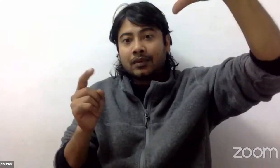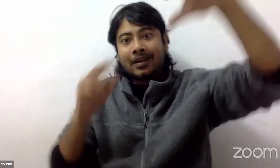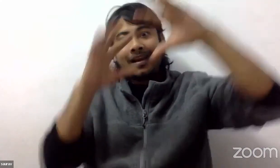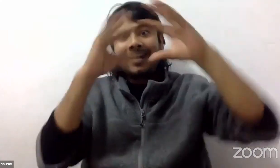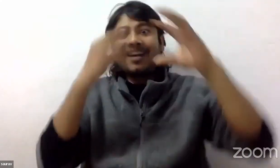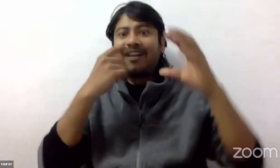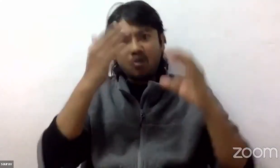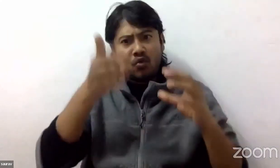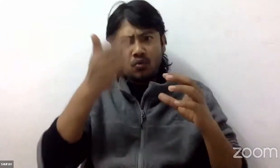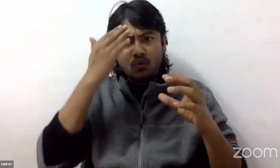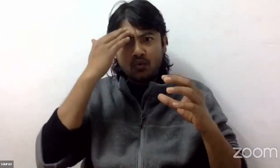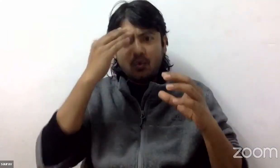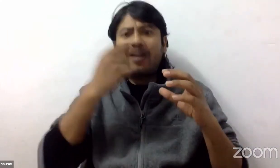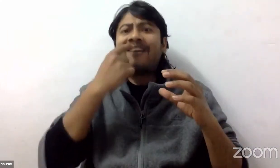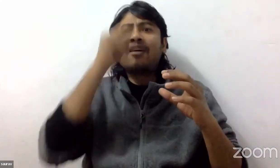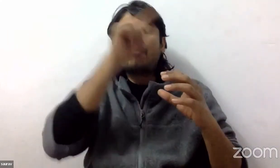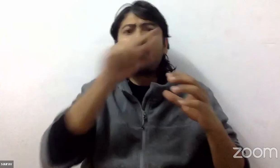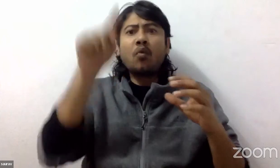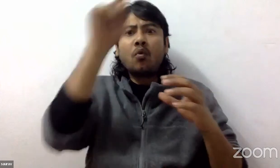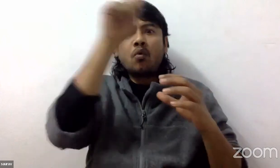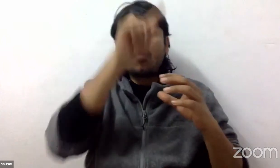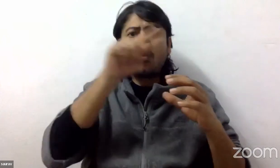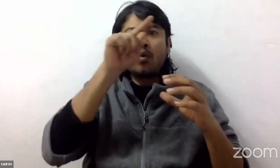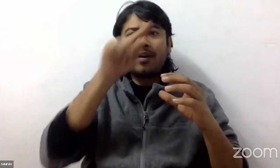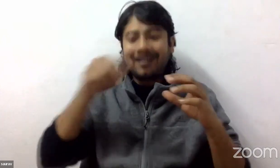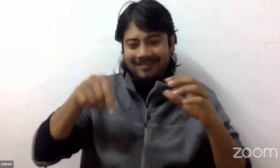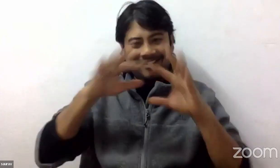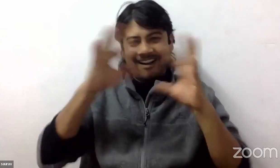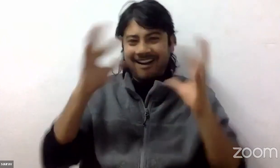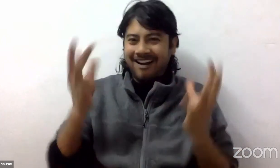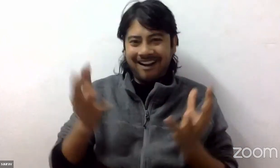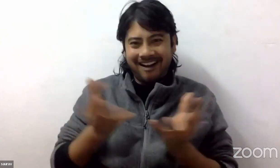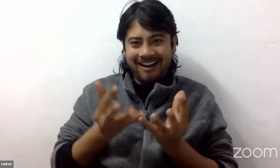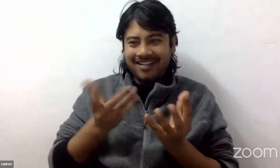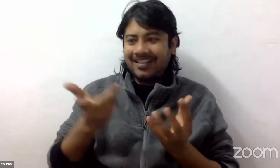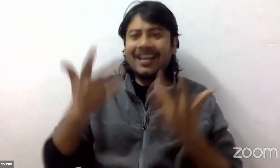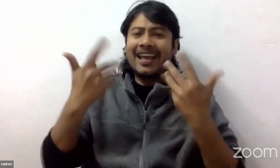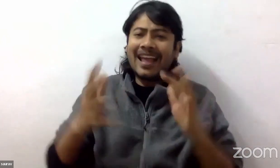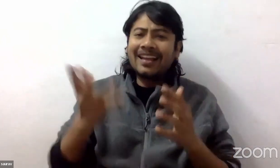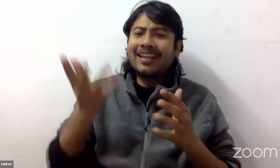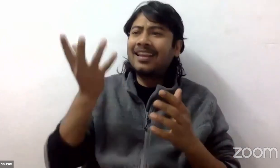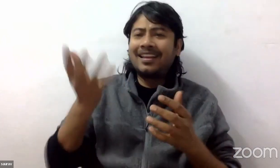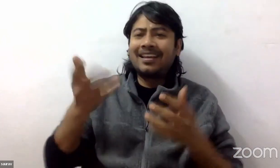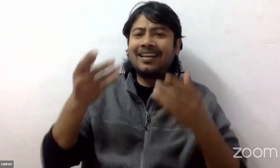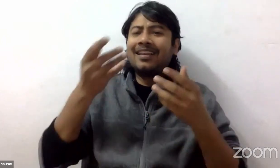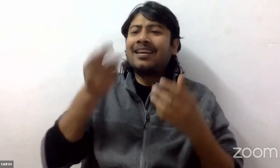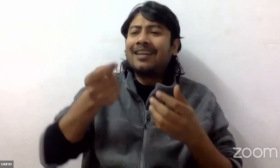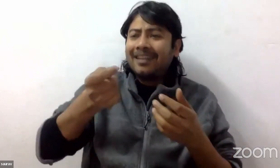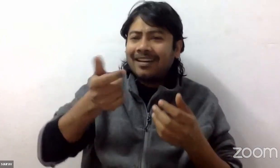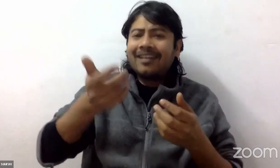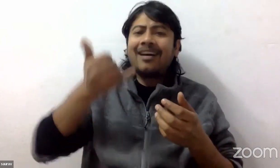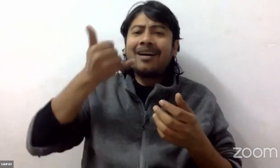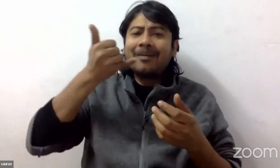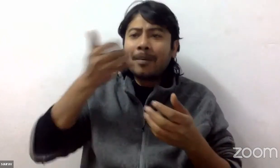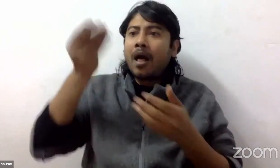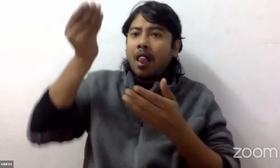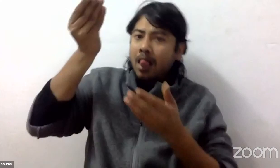Now, if any of you have studied during your school days, our bodies are at